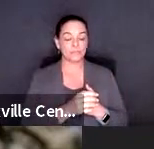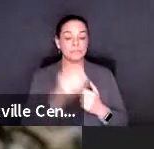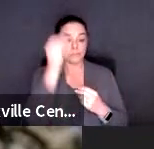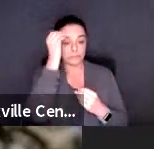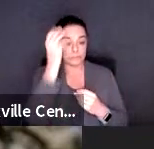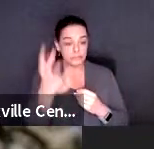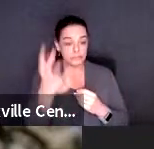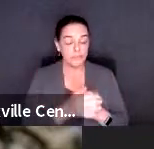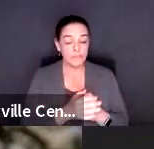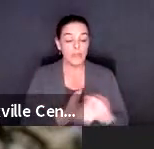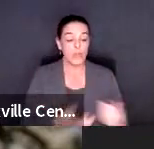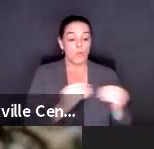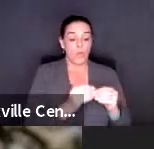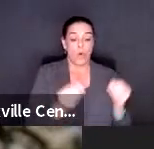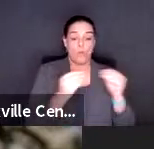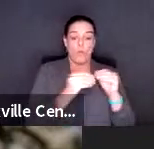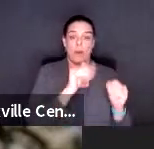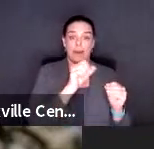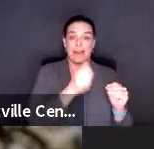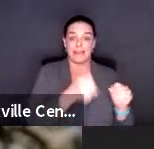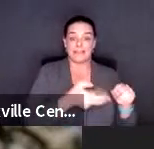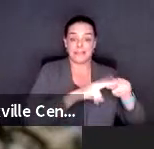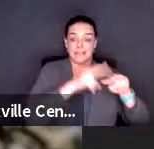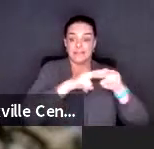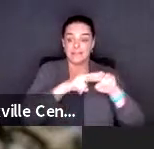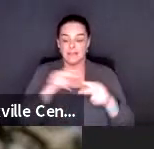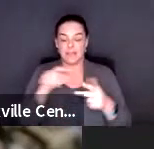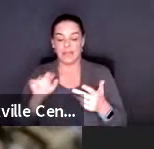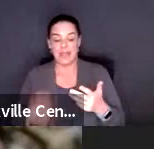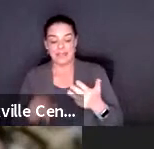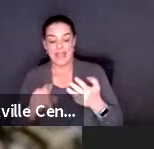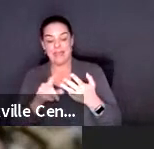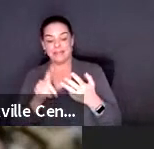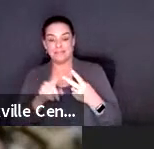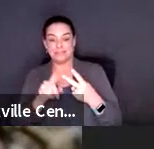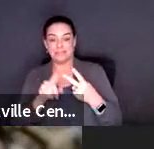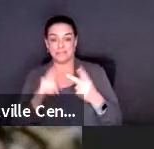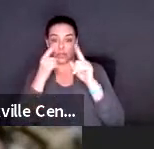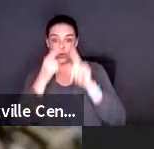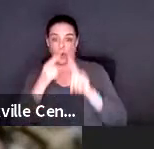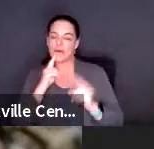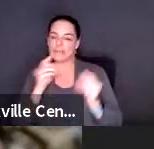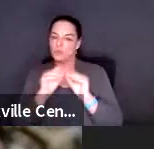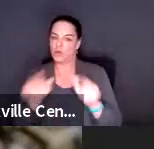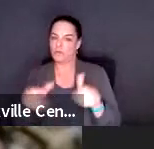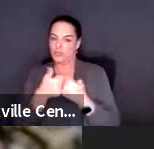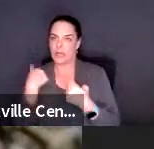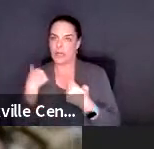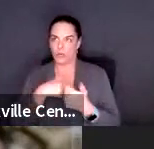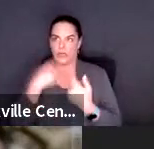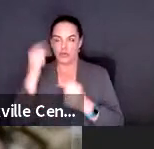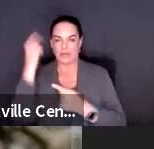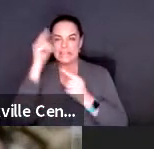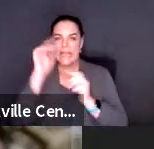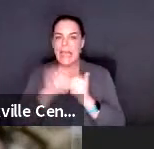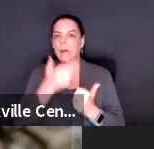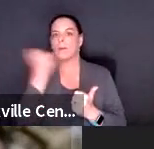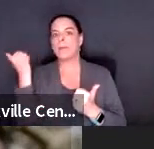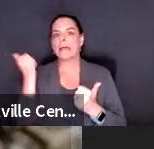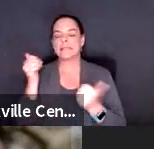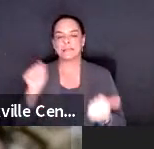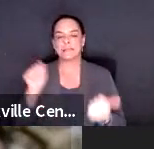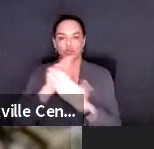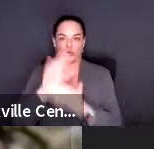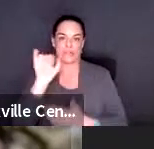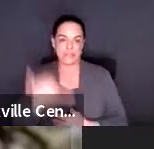of new cases increases, this benchmark does present more of a challenge, and we are looking at options to best address this.